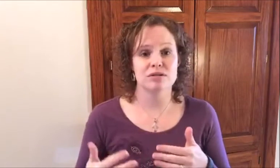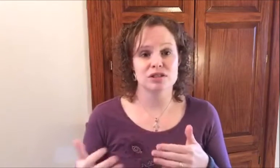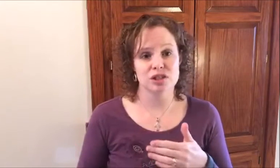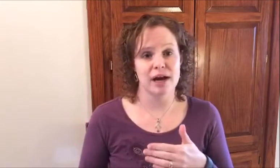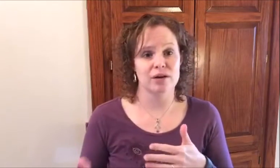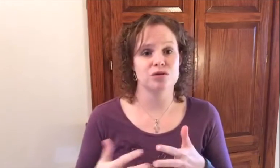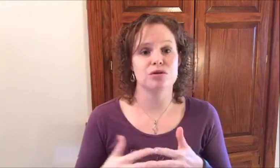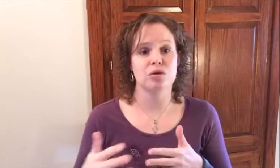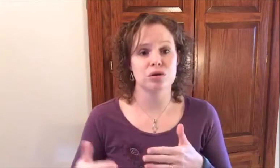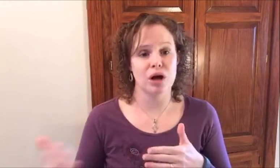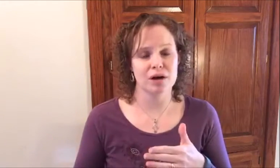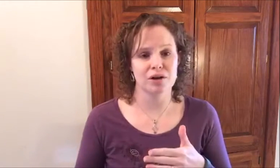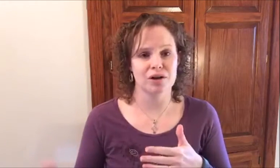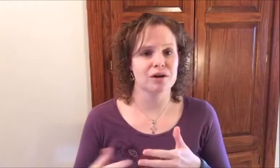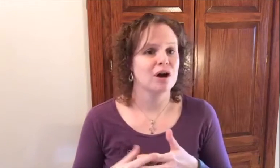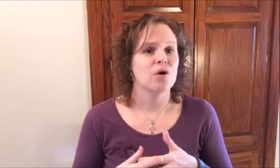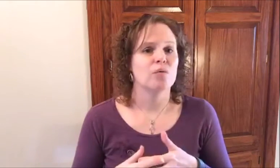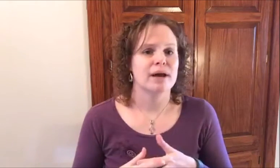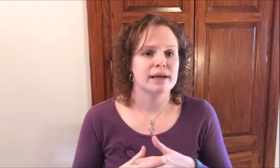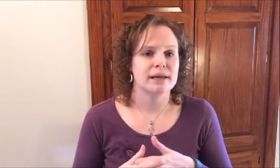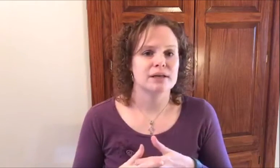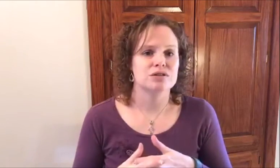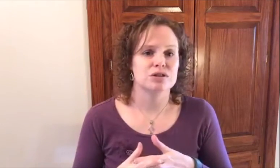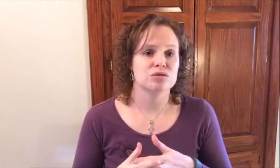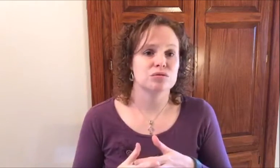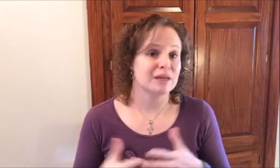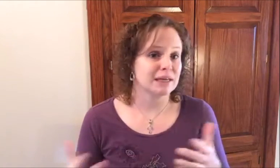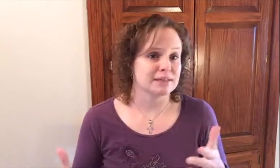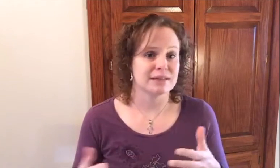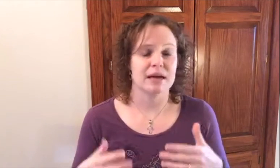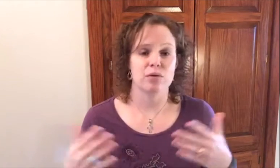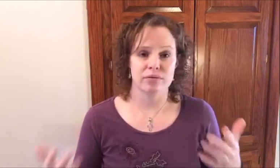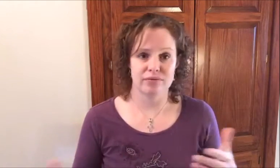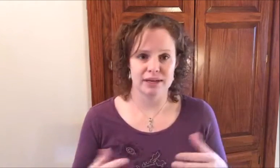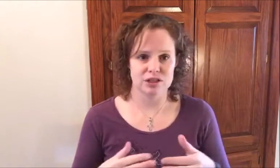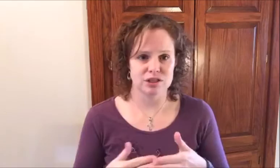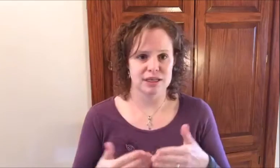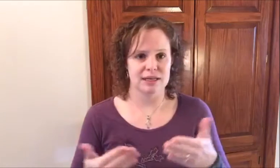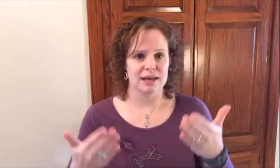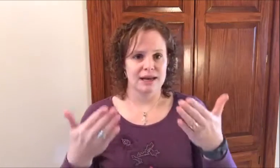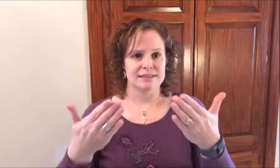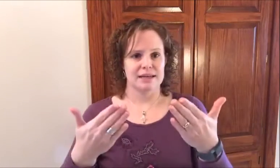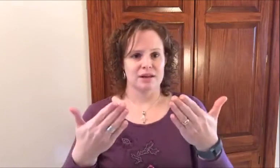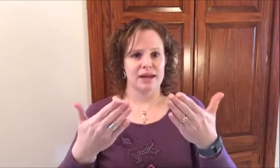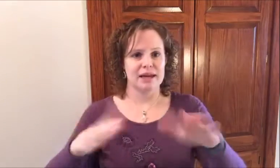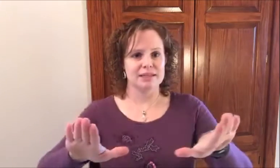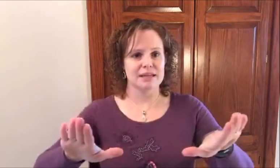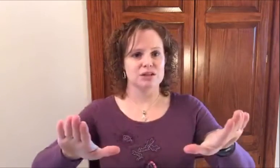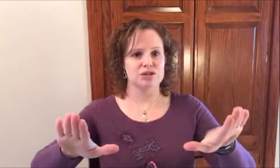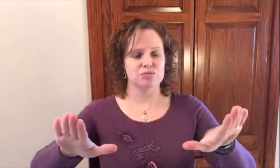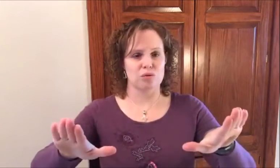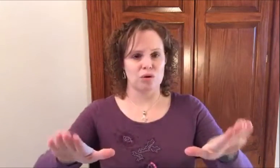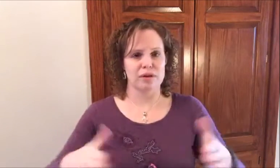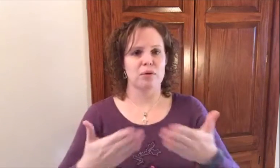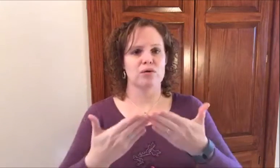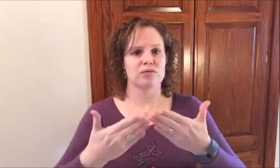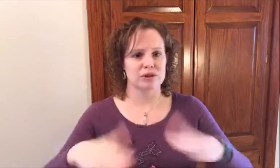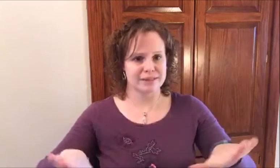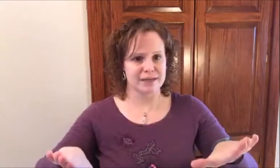that the child no longer wanted to eat. They were finished eating. Take the hands and just roll them over,